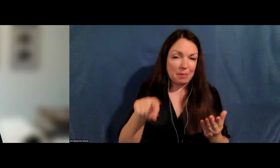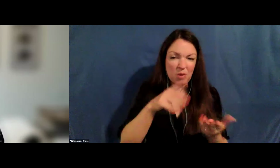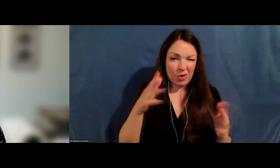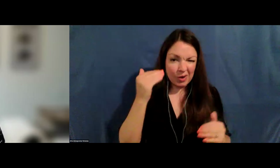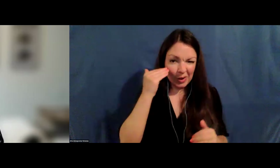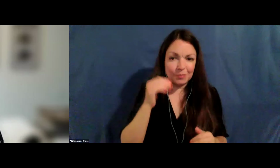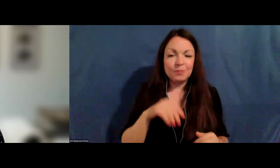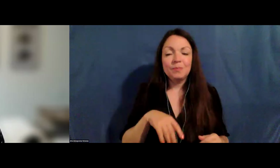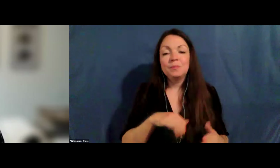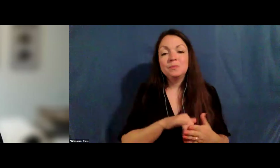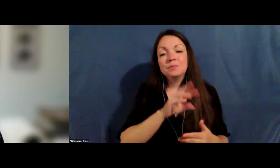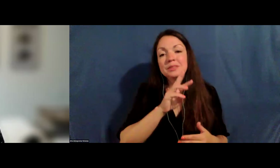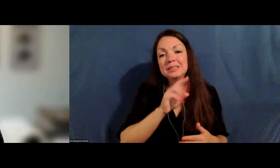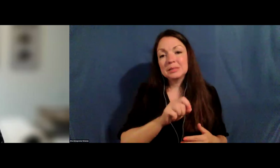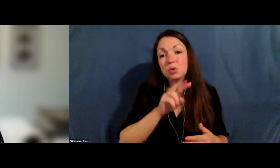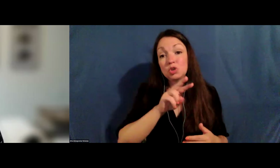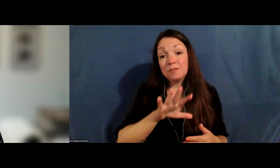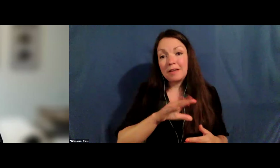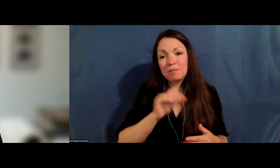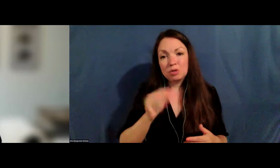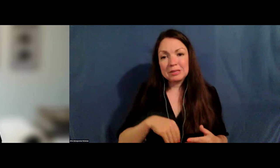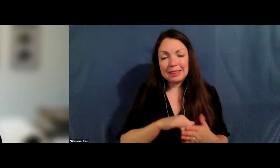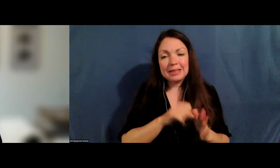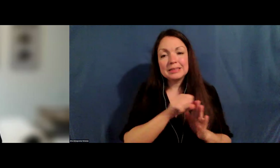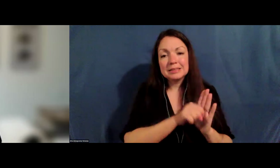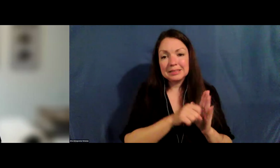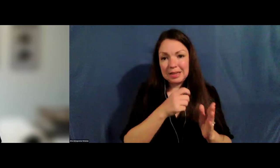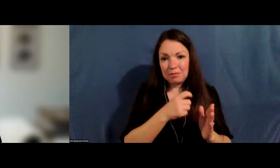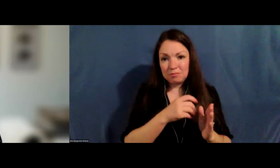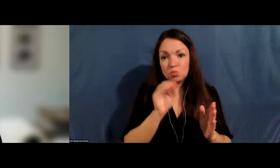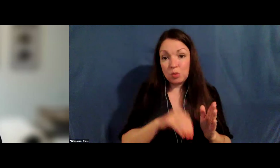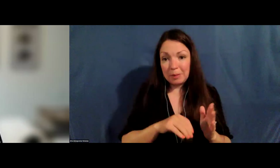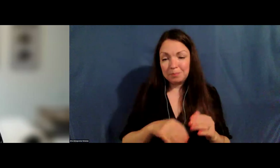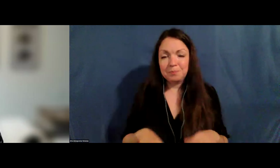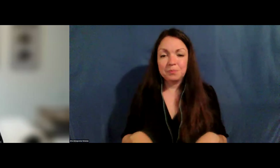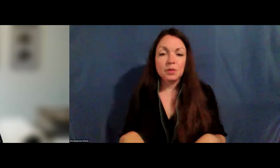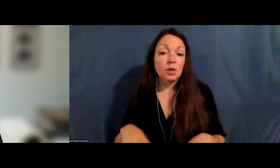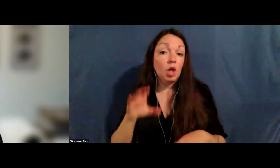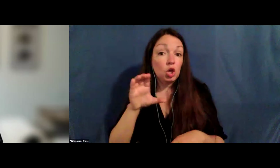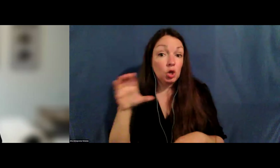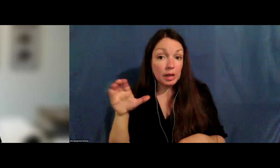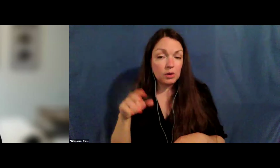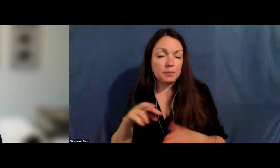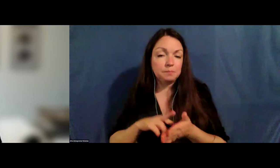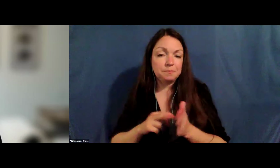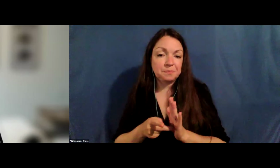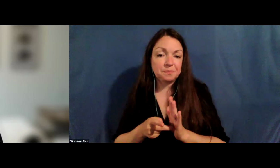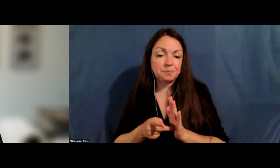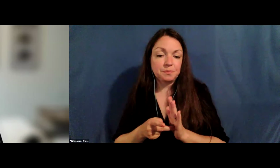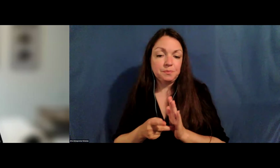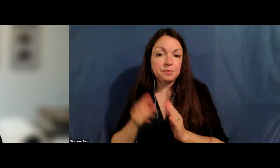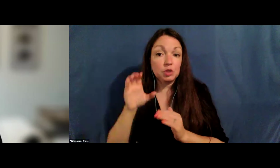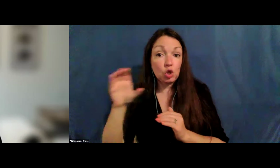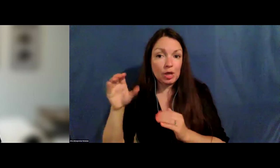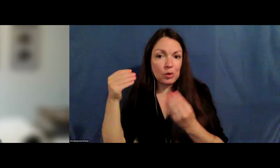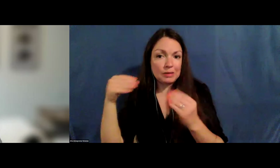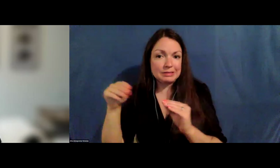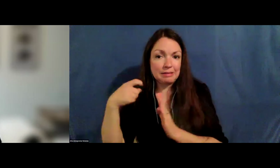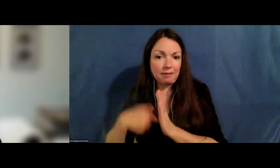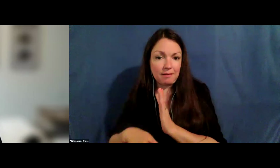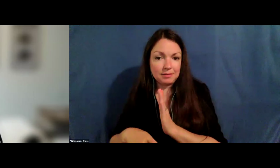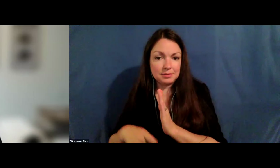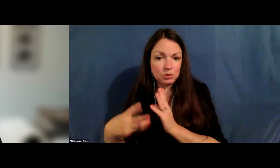but that's a 6.25% is a state rate, right? Let's say you are in Cook County. You would then have a Cook County sales tax